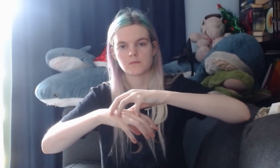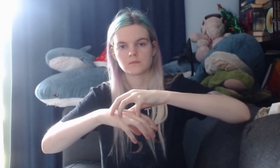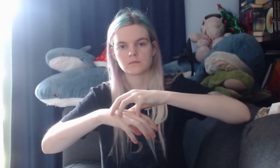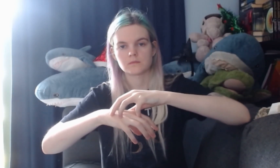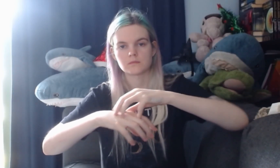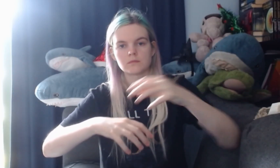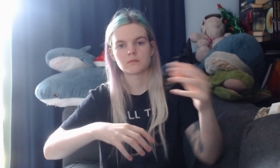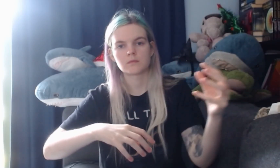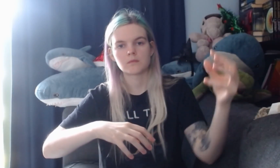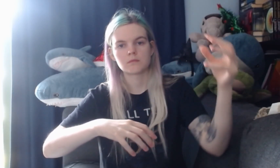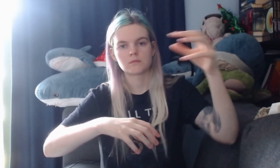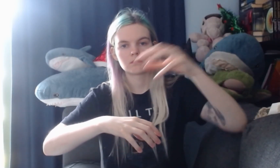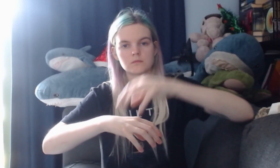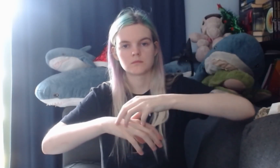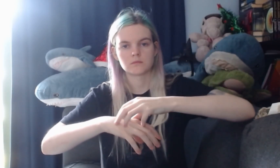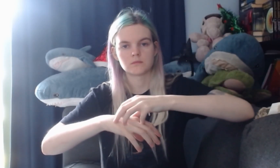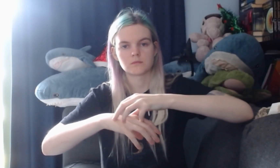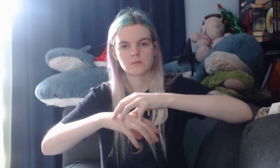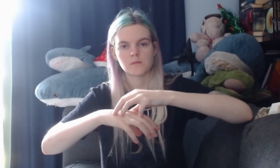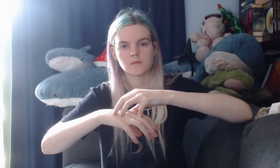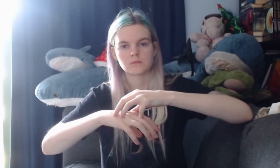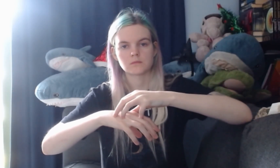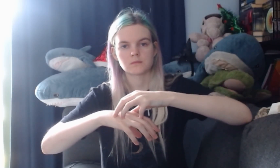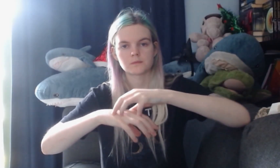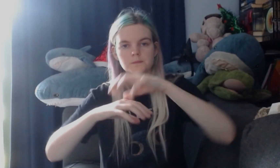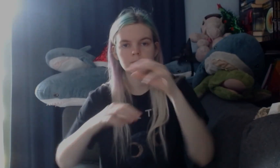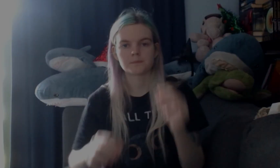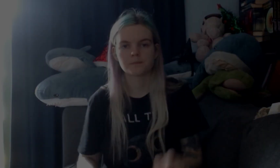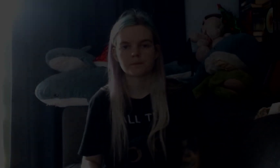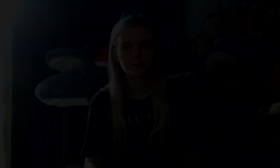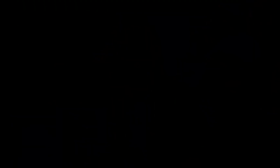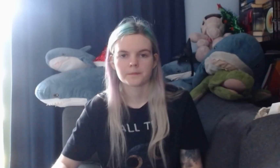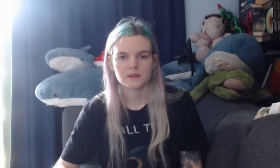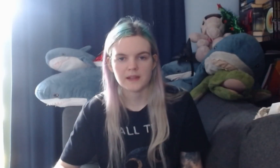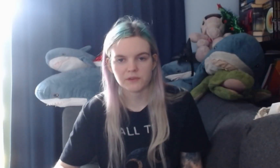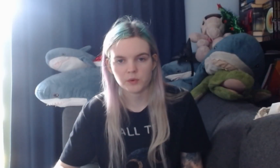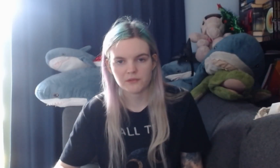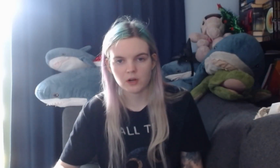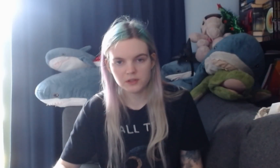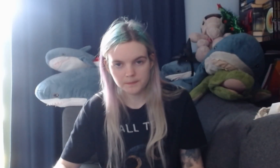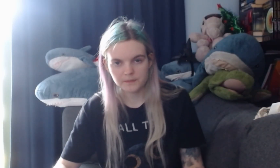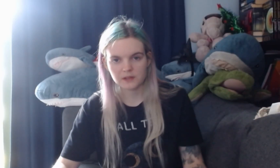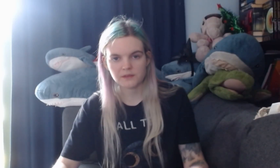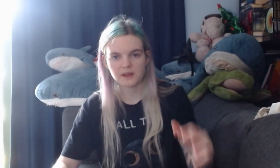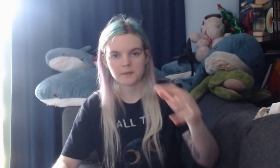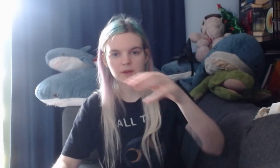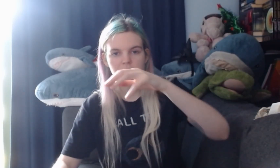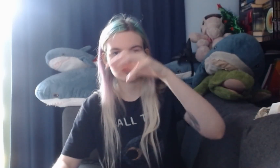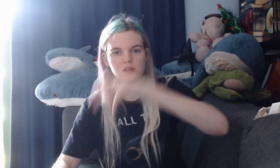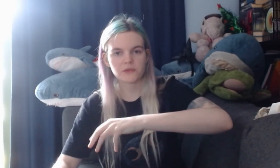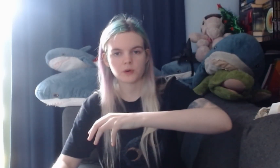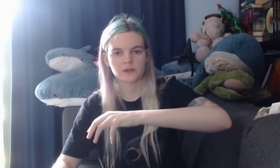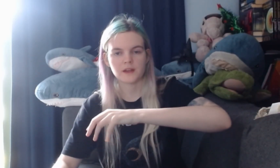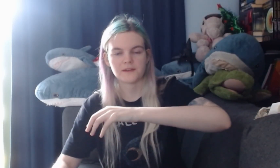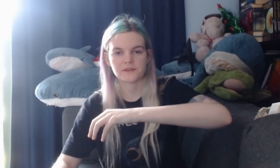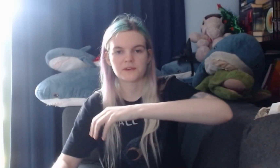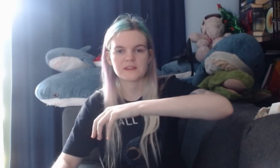Next we have hot, And this time I use actually this one as the